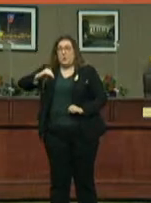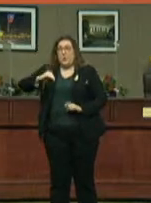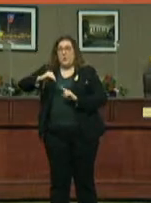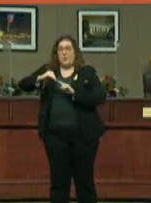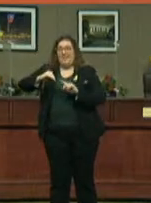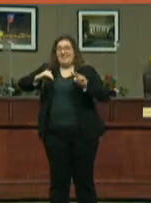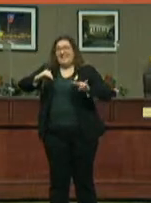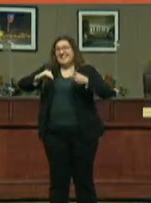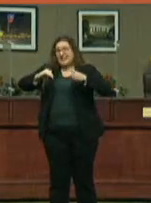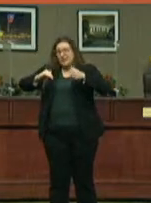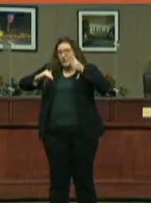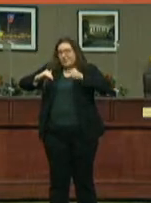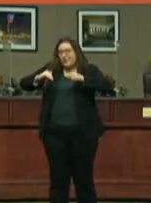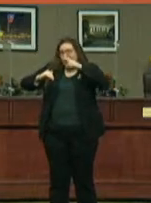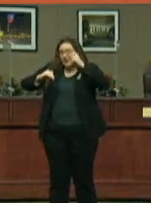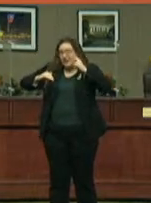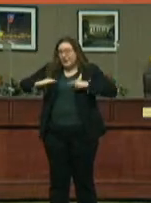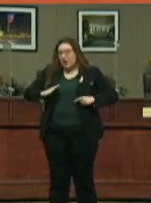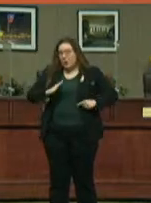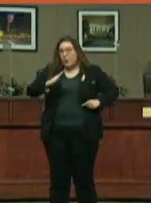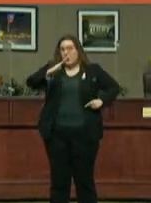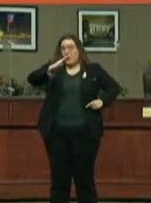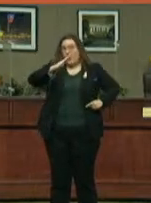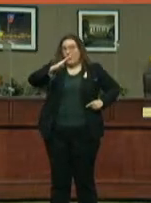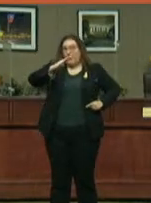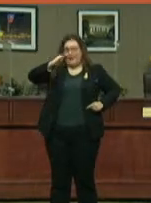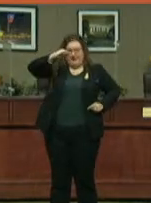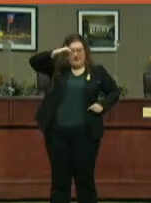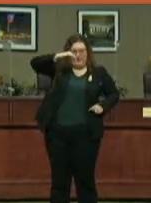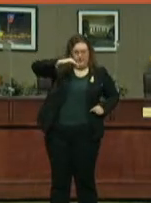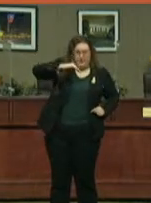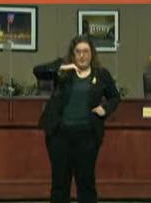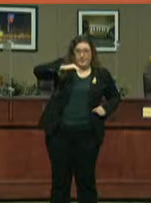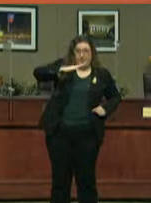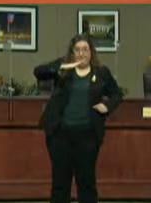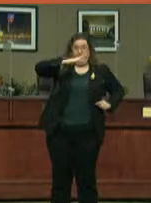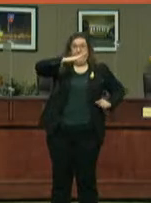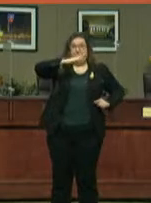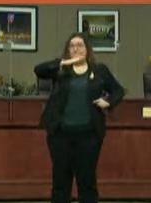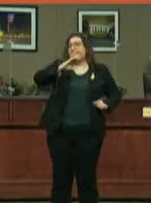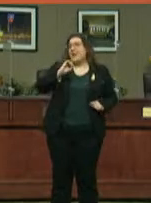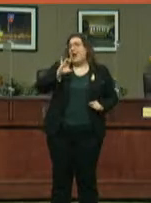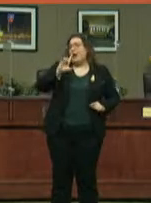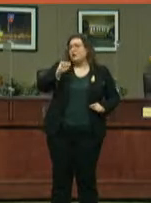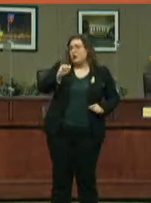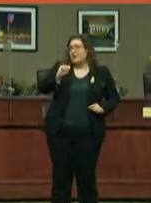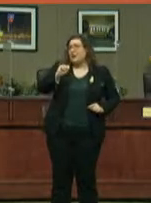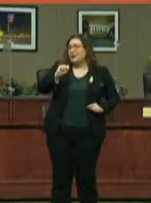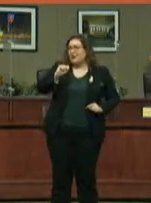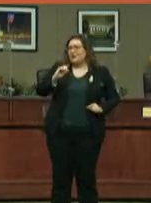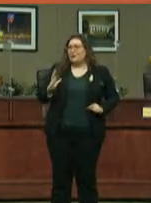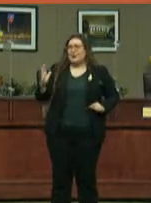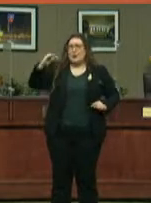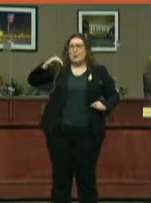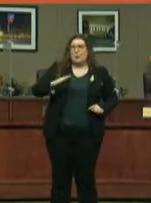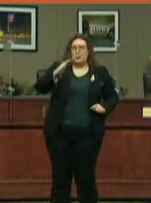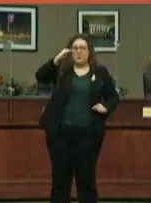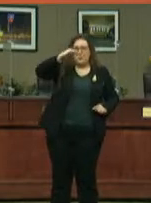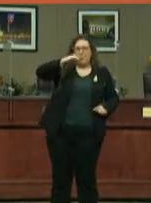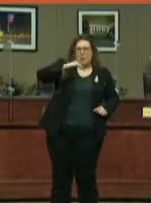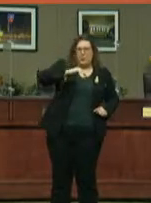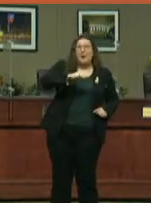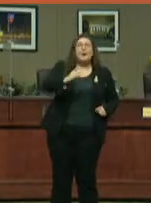in the summer, and then a small increase here that we experienced in October, but generally speaking, has declined over